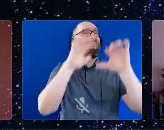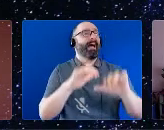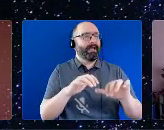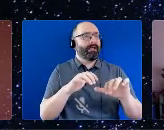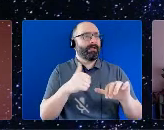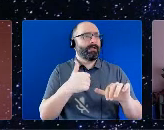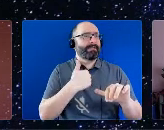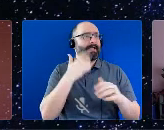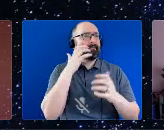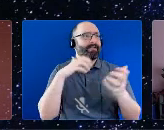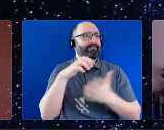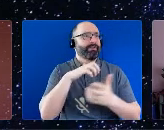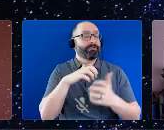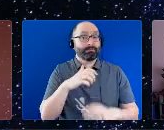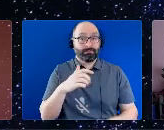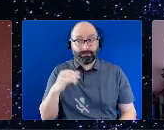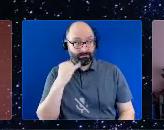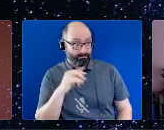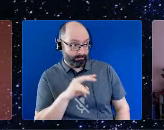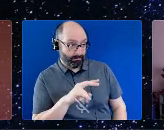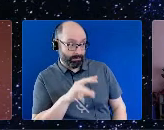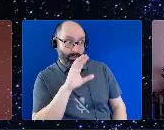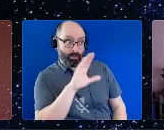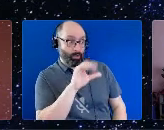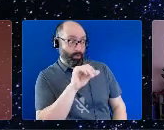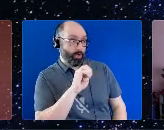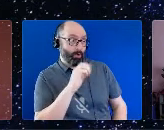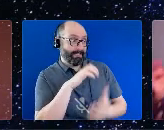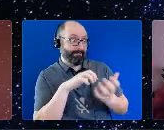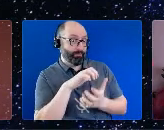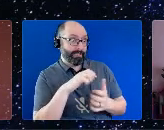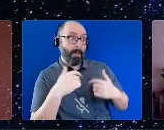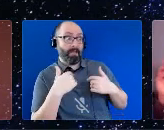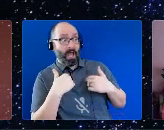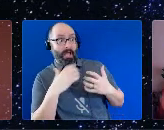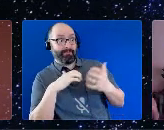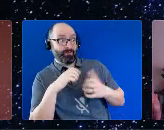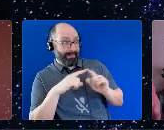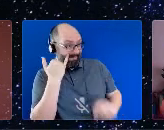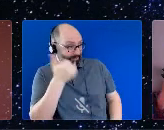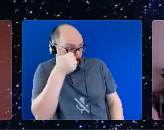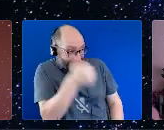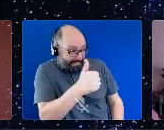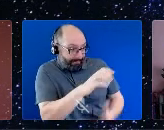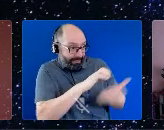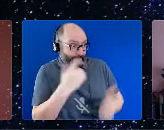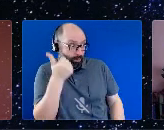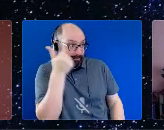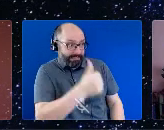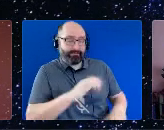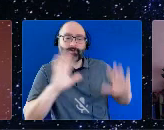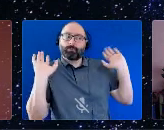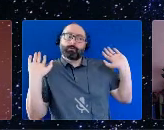I'm like, whoa, your code's definitely confusing. I wasn't going to judge it so bad before, but now if you're mixing up rows and columns or whatever, hey,